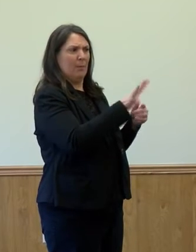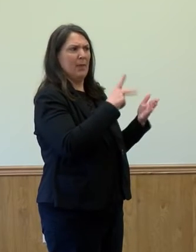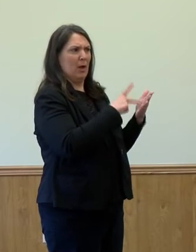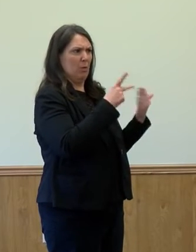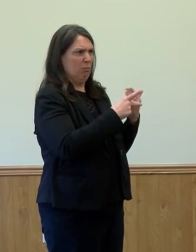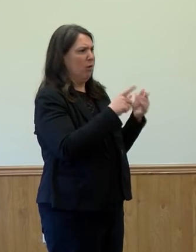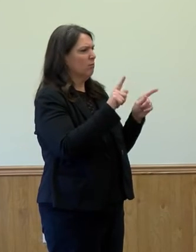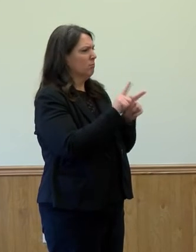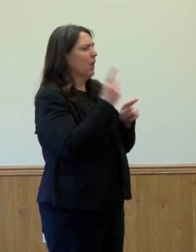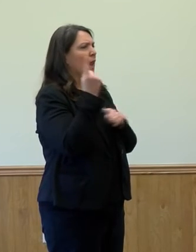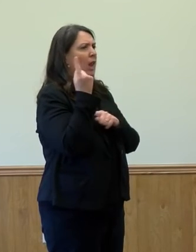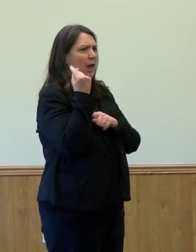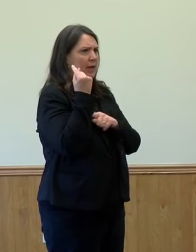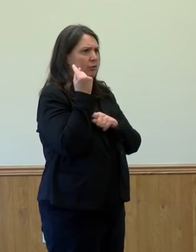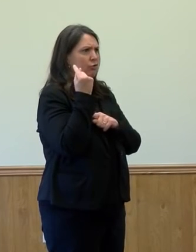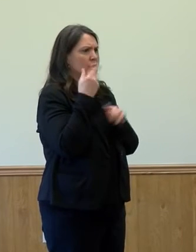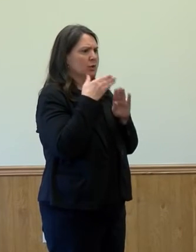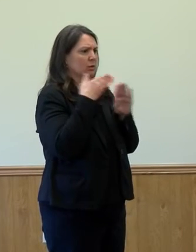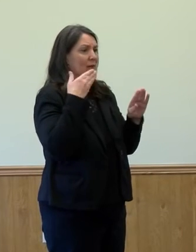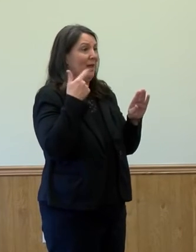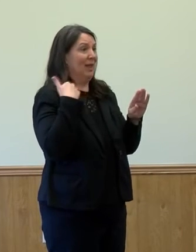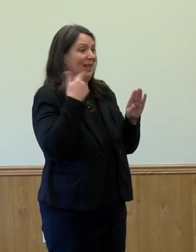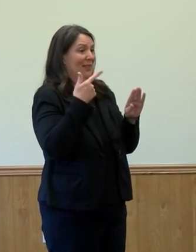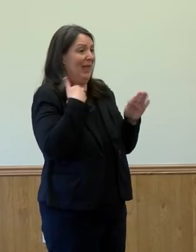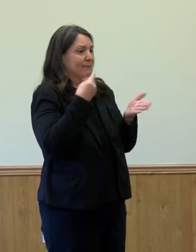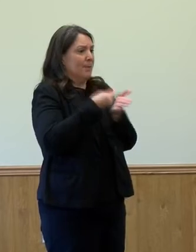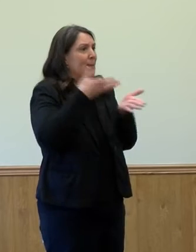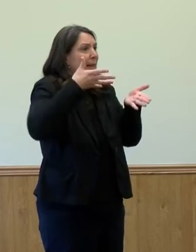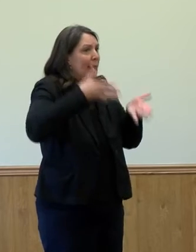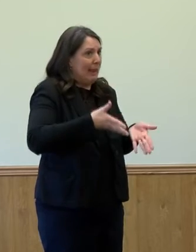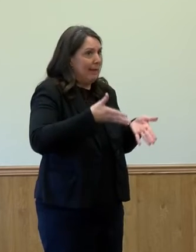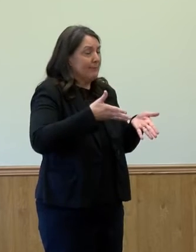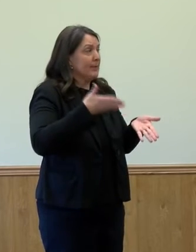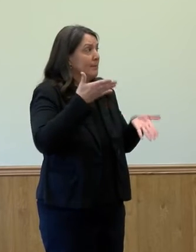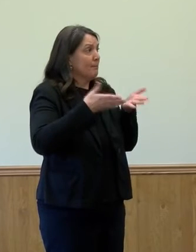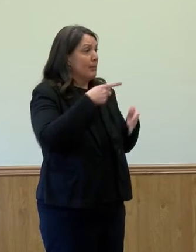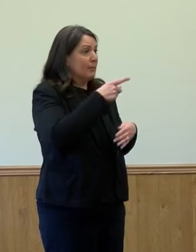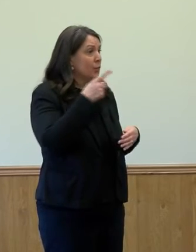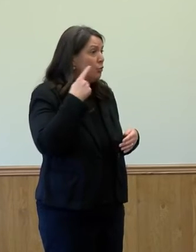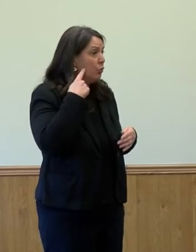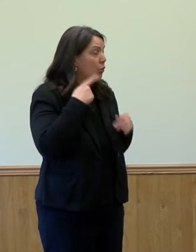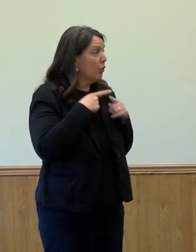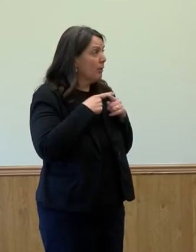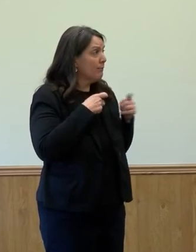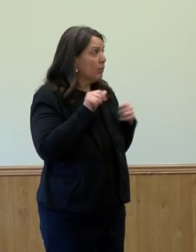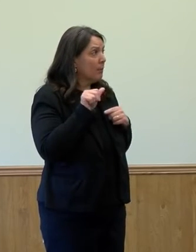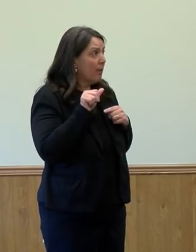this year. They had funds left over. You may have heard through other